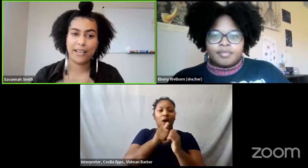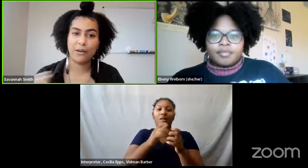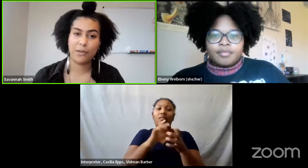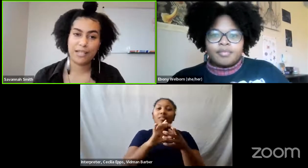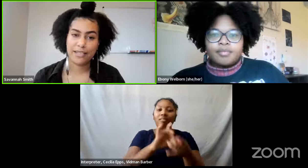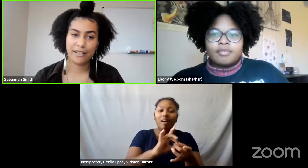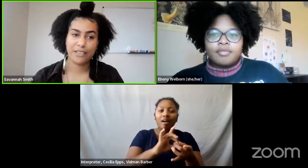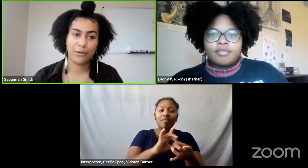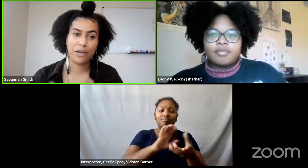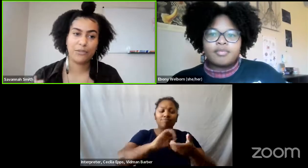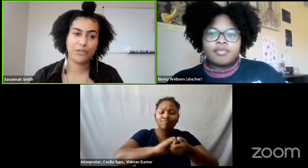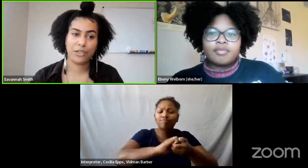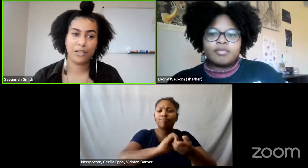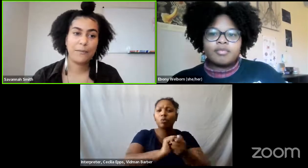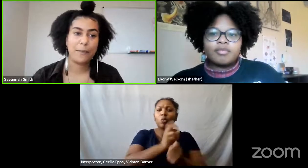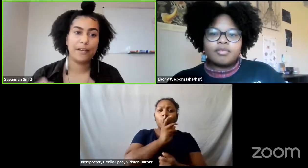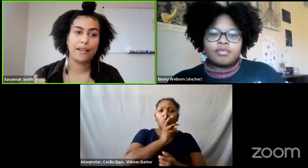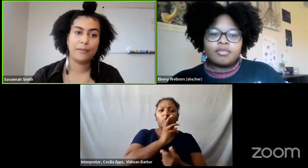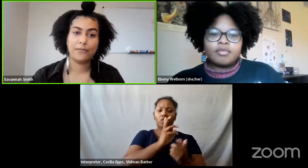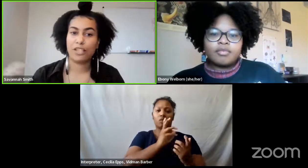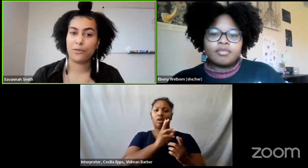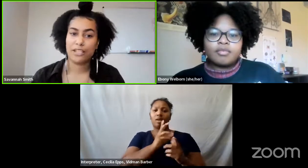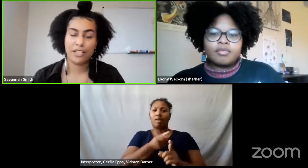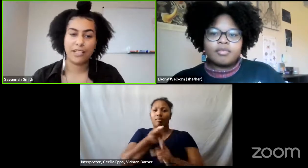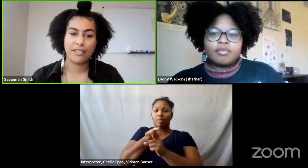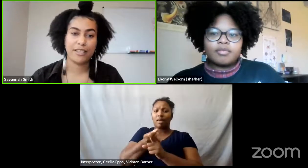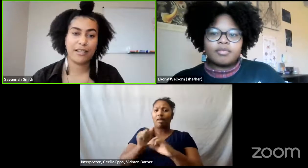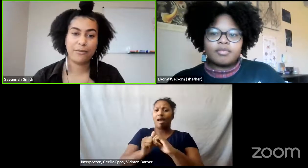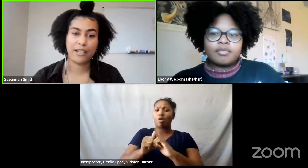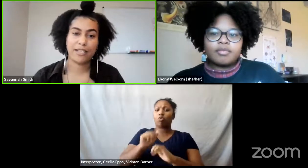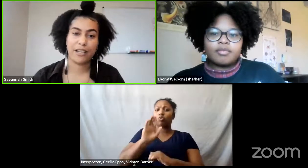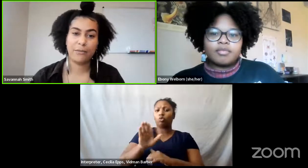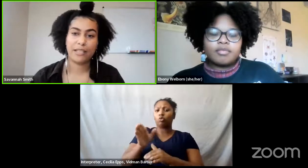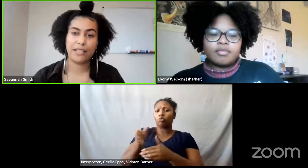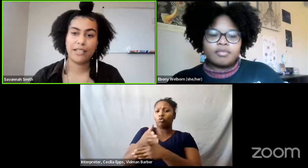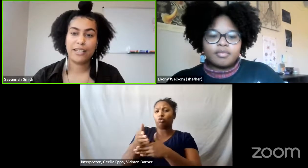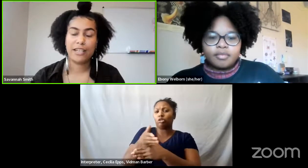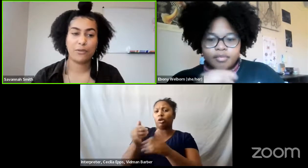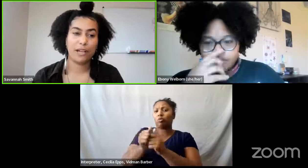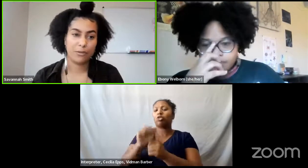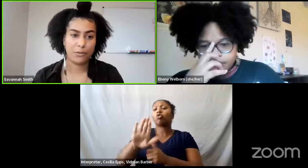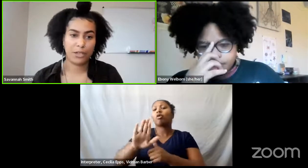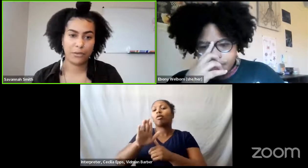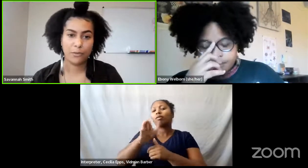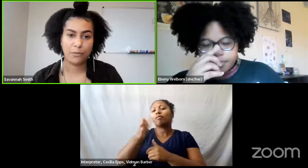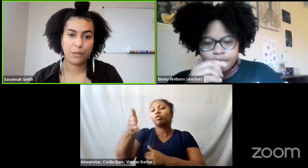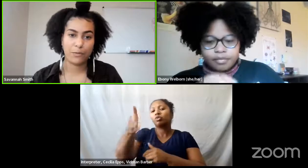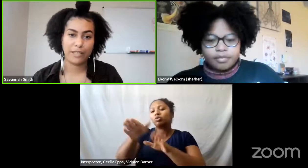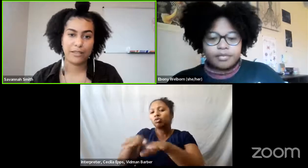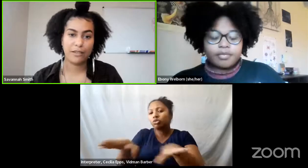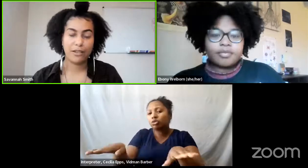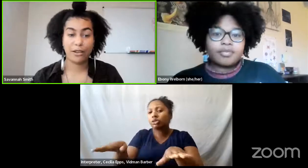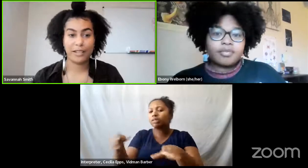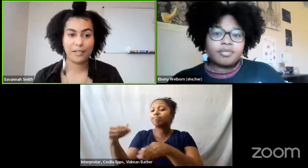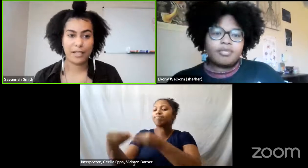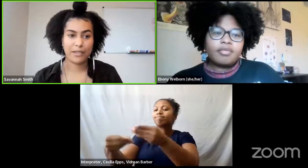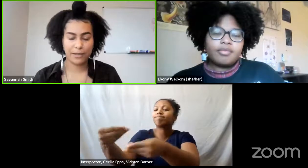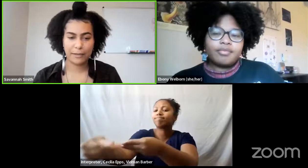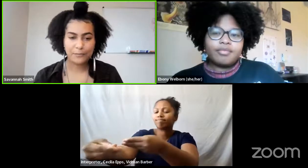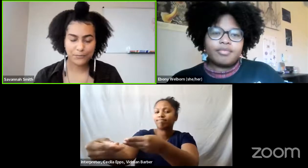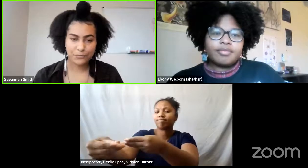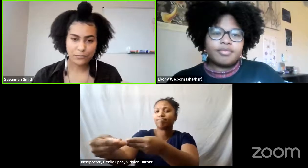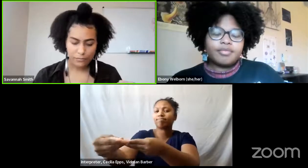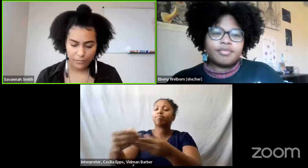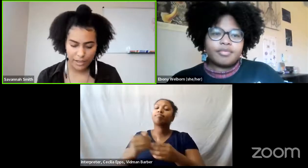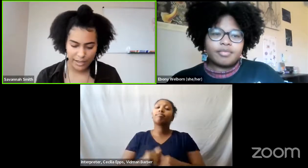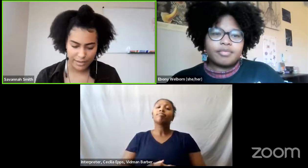affect how we tell it to our future generations and affect how we interact with water when we are in space